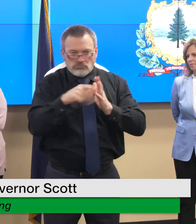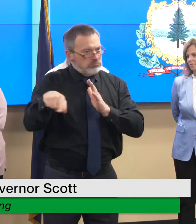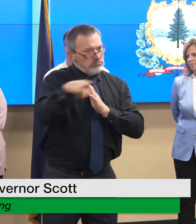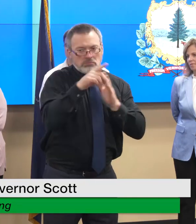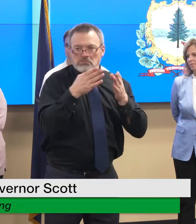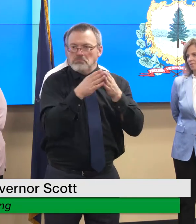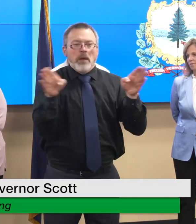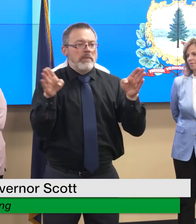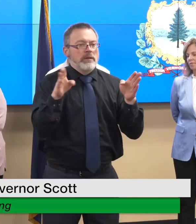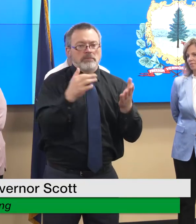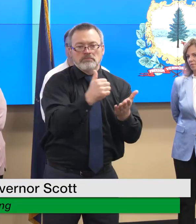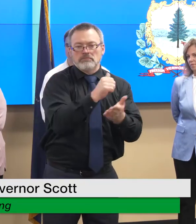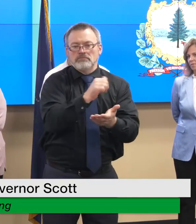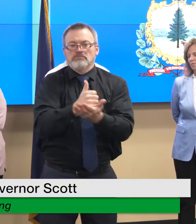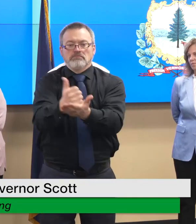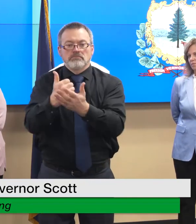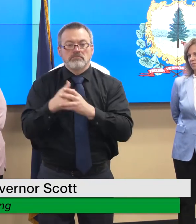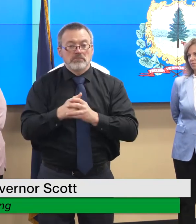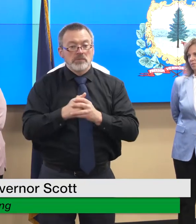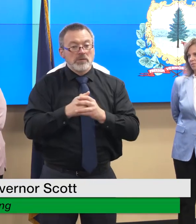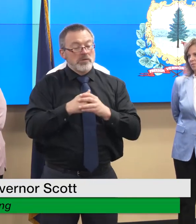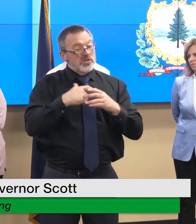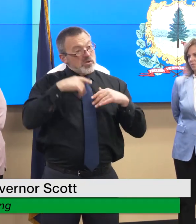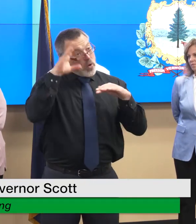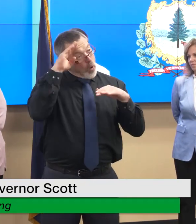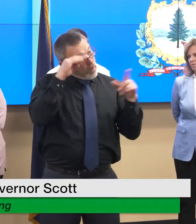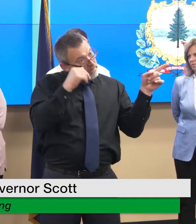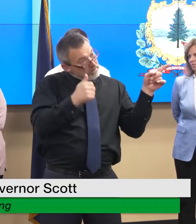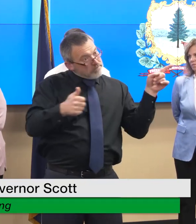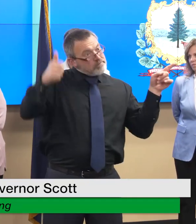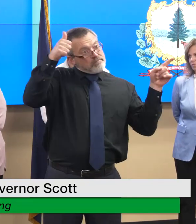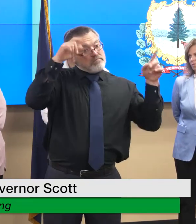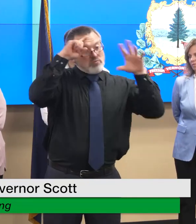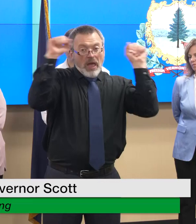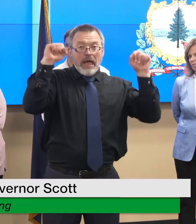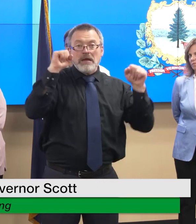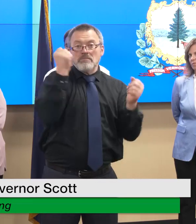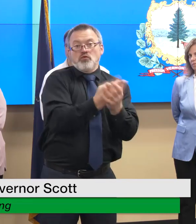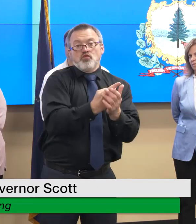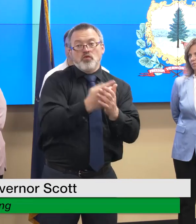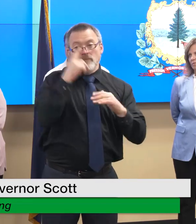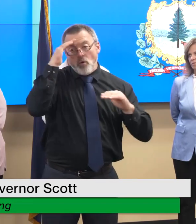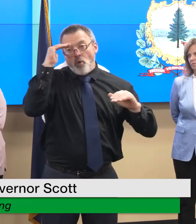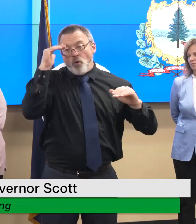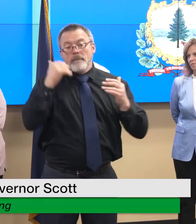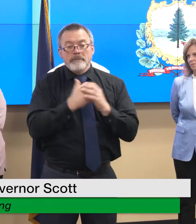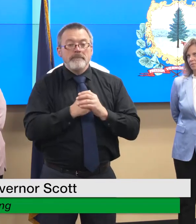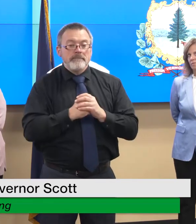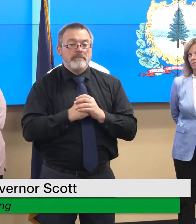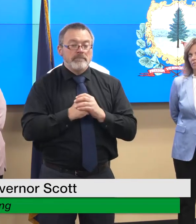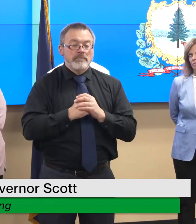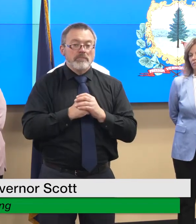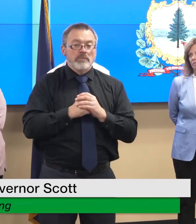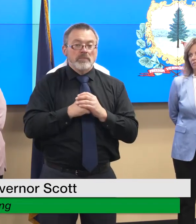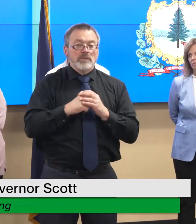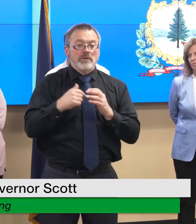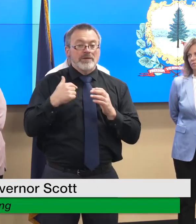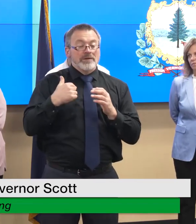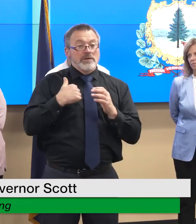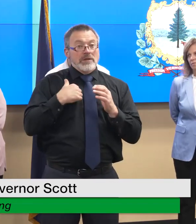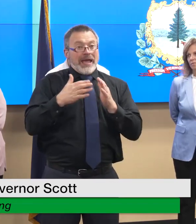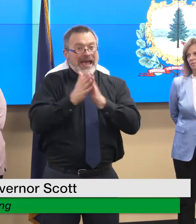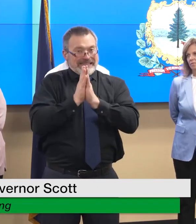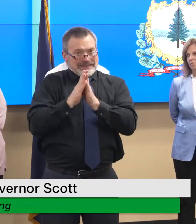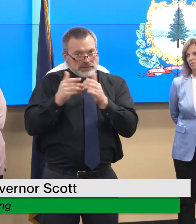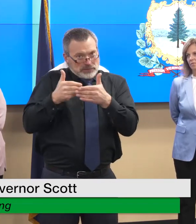within the next couple of days. Again, this declaration request is for the July 11th storm and